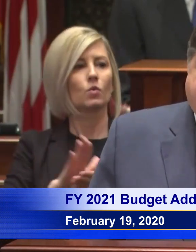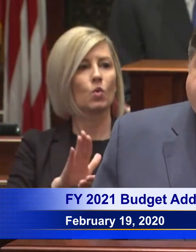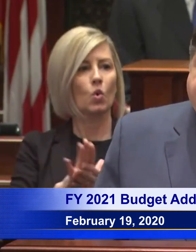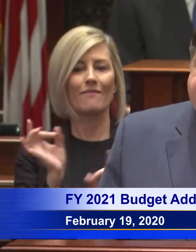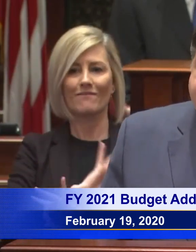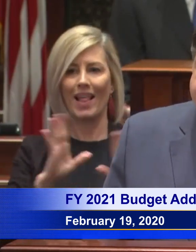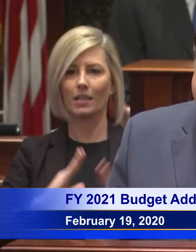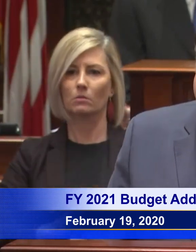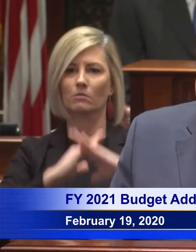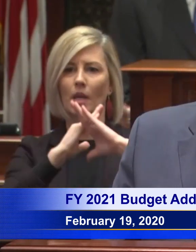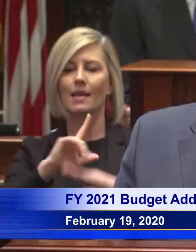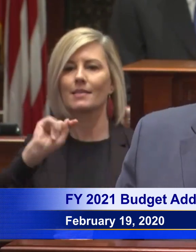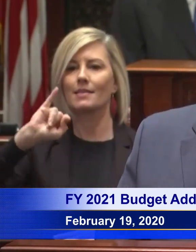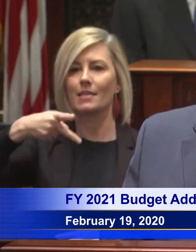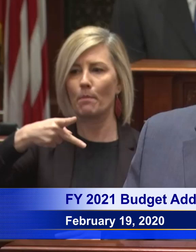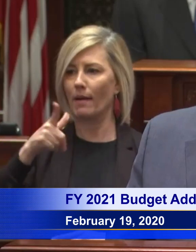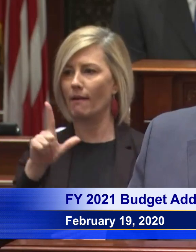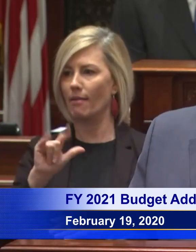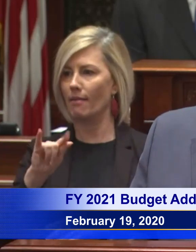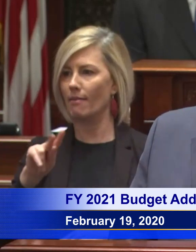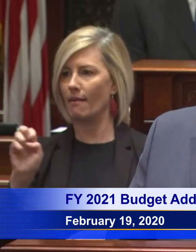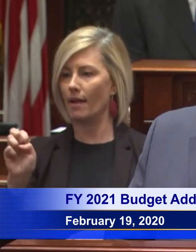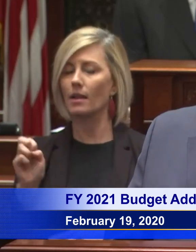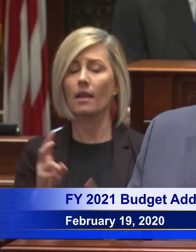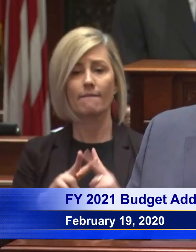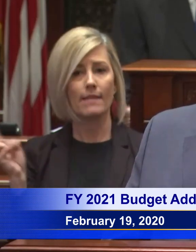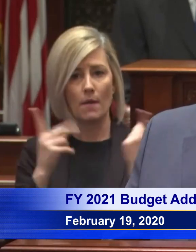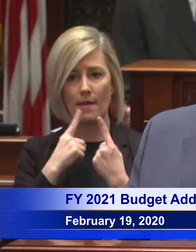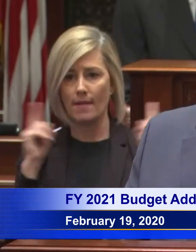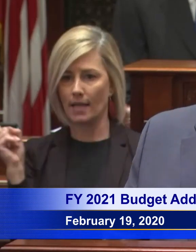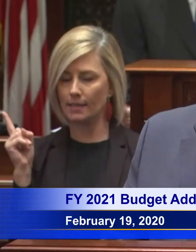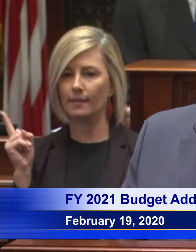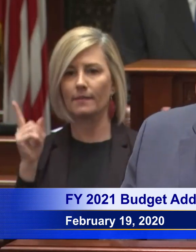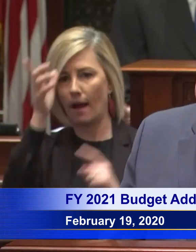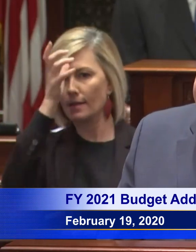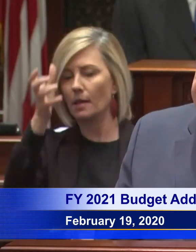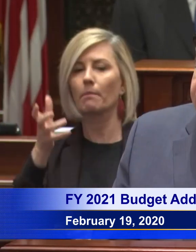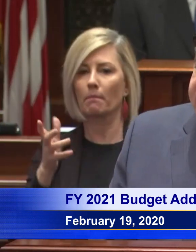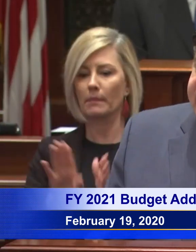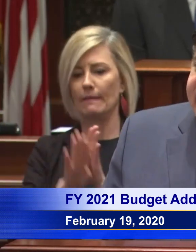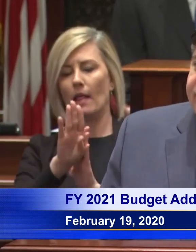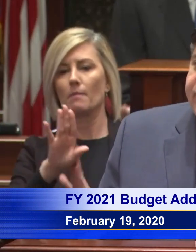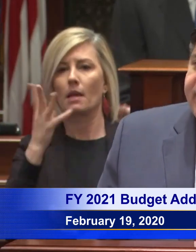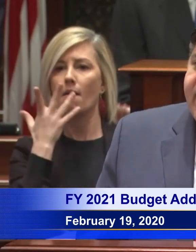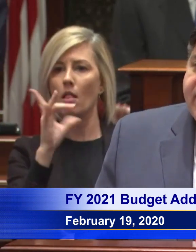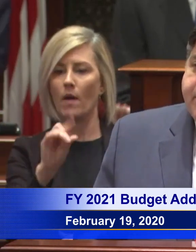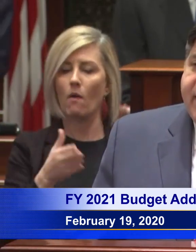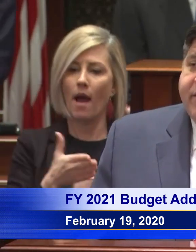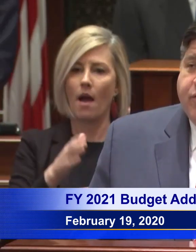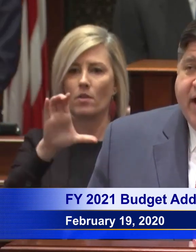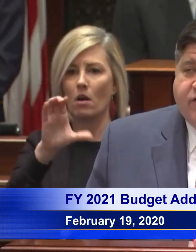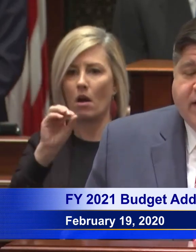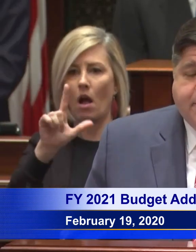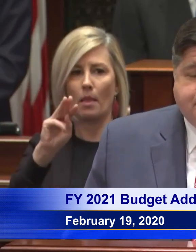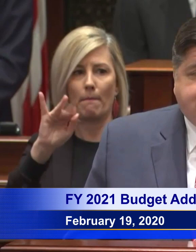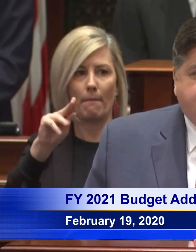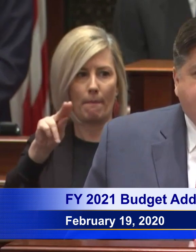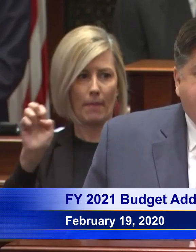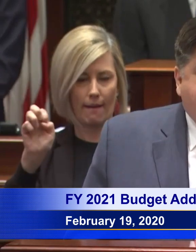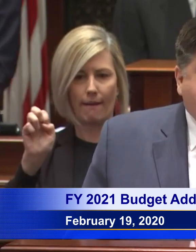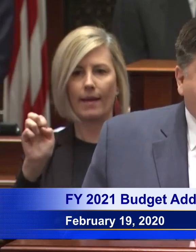violence prevention tip line, a highly effective concept pioneered in Colorado after the Columbine